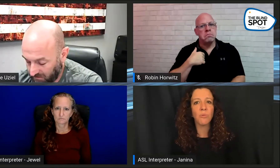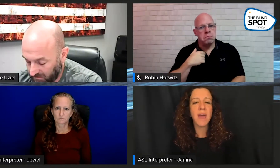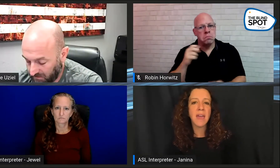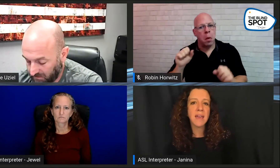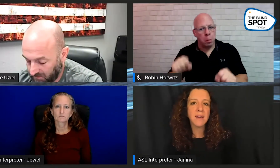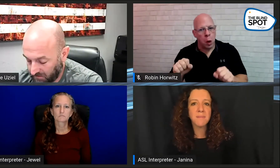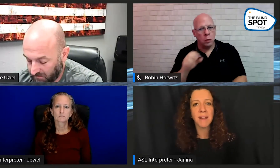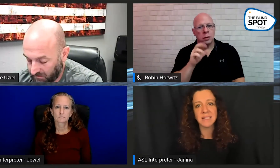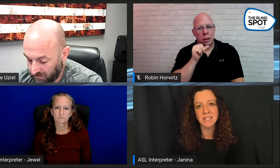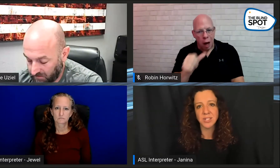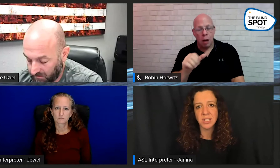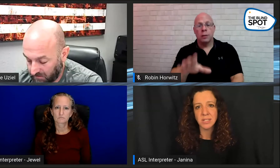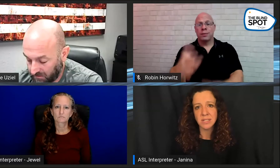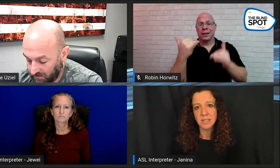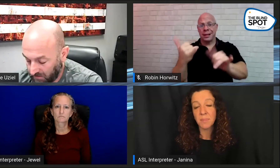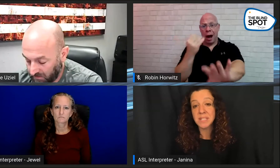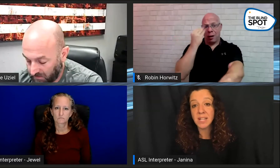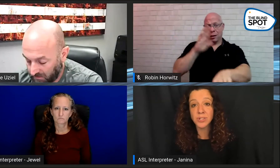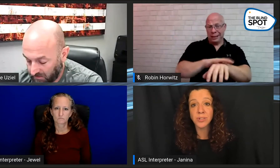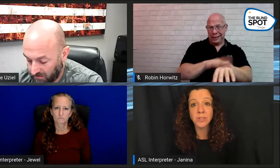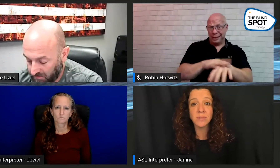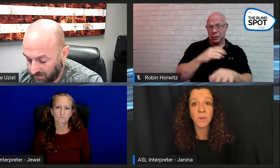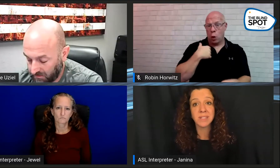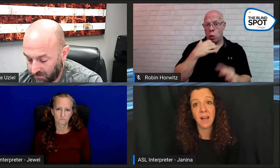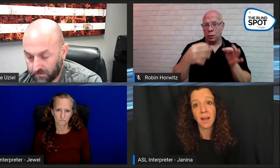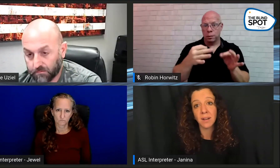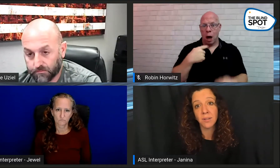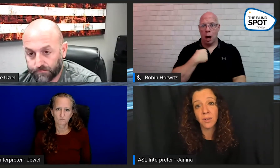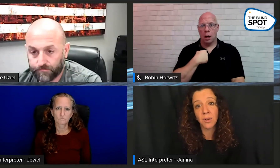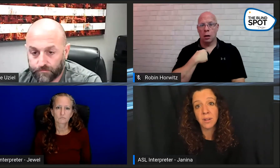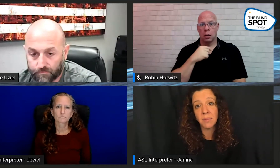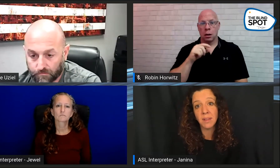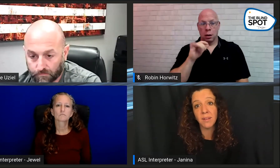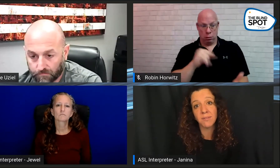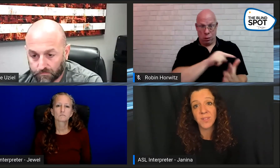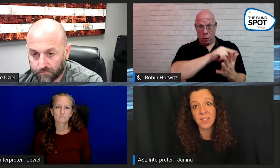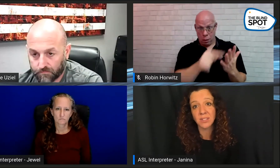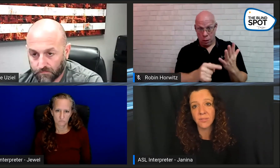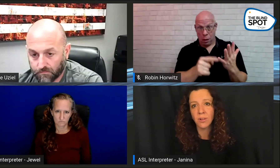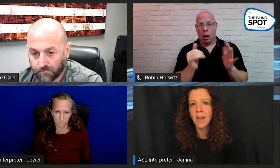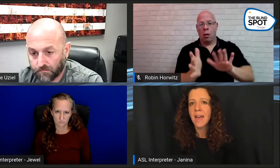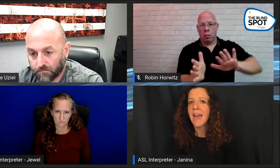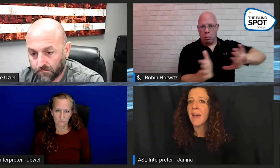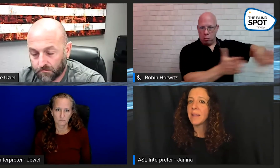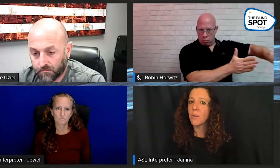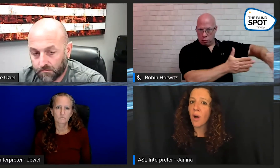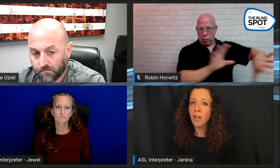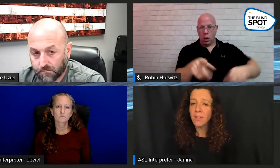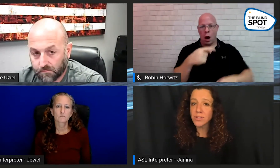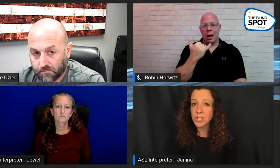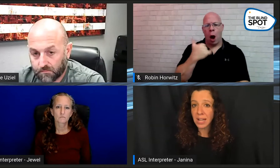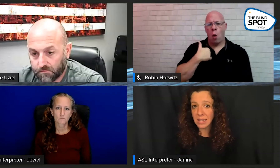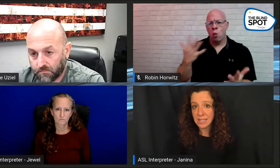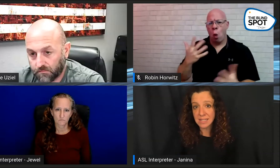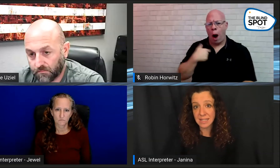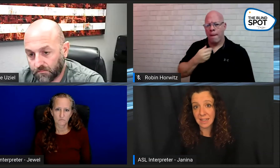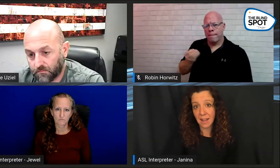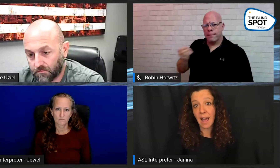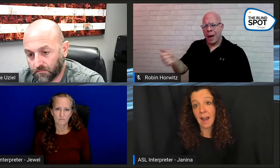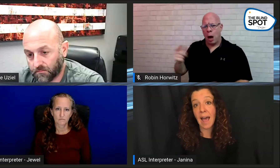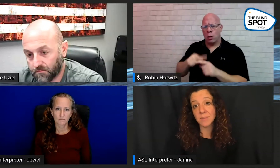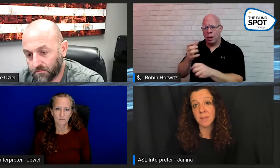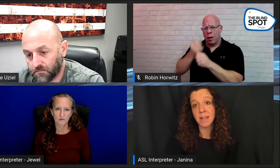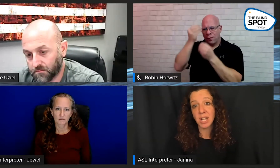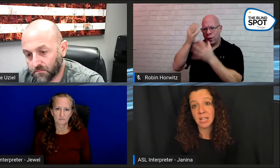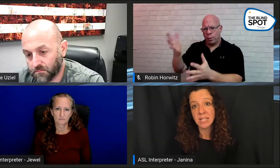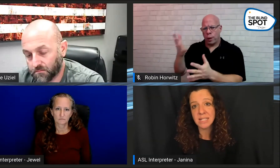kind of weigh my decisions, the potentials, what's not going to be successful. Now, with all of those checklists